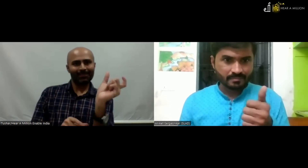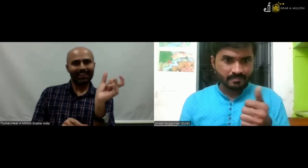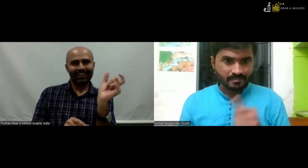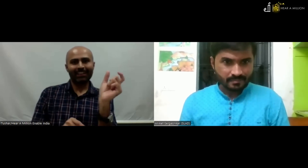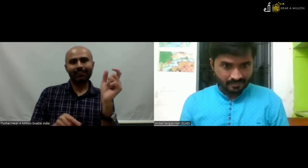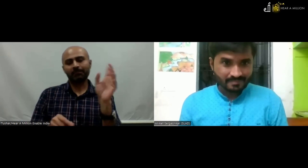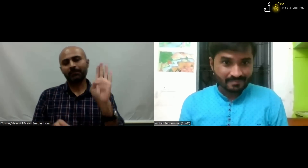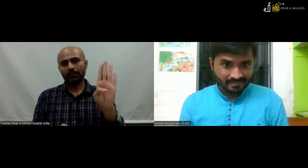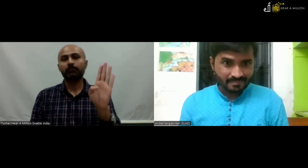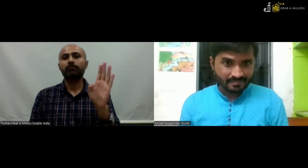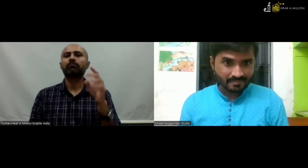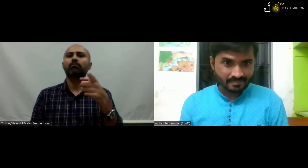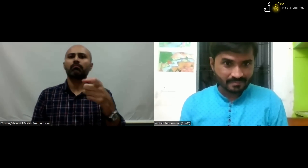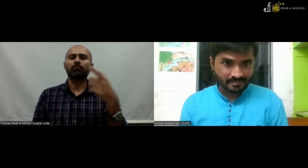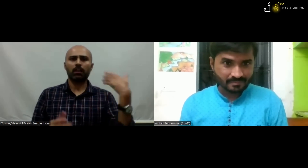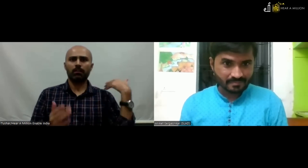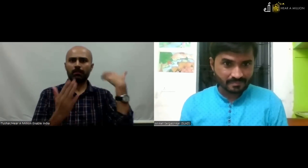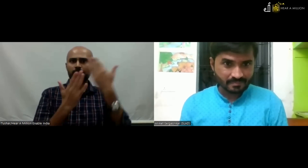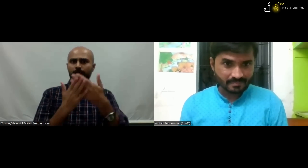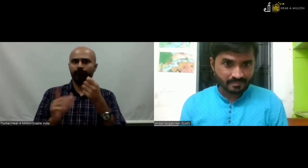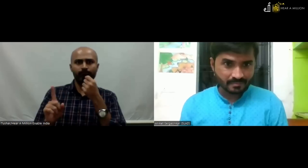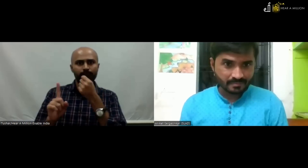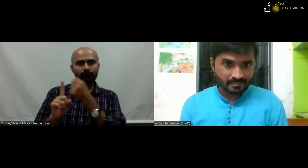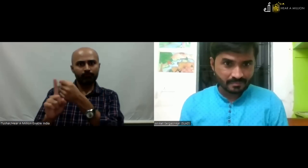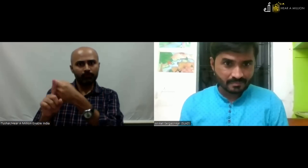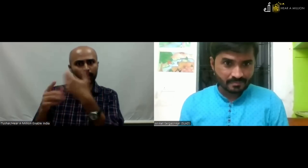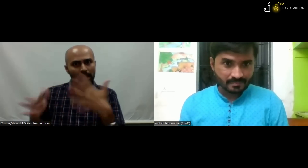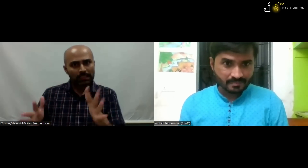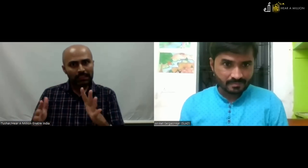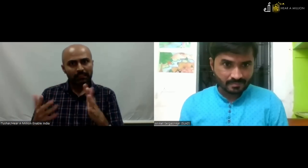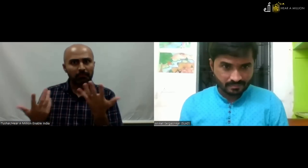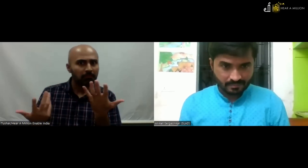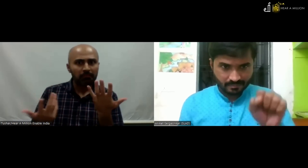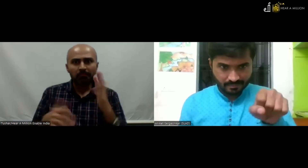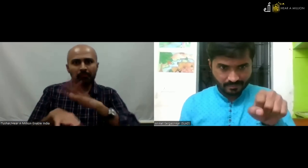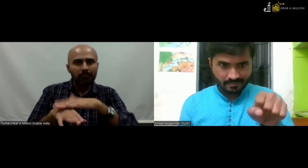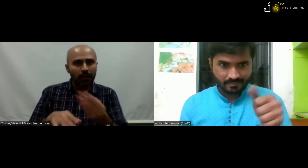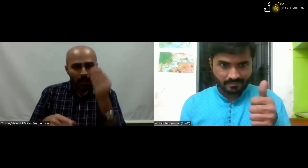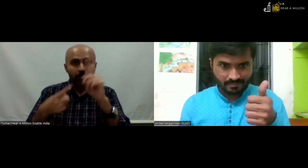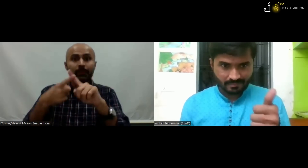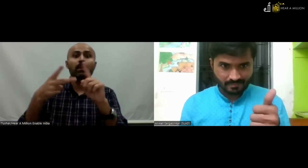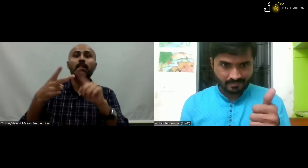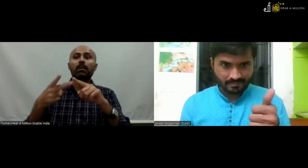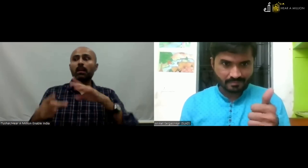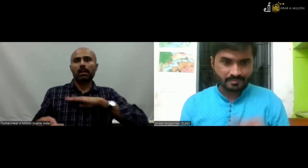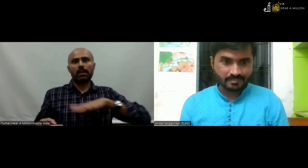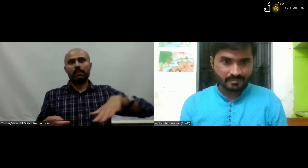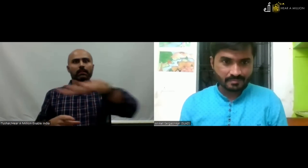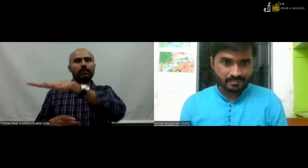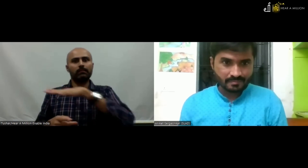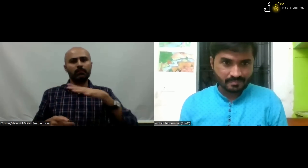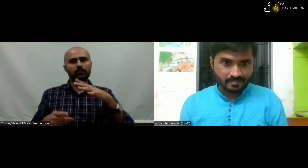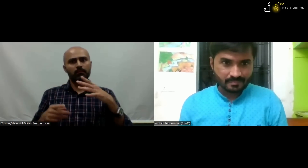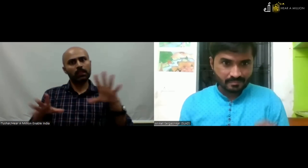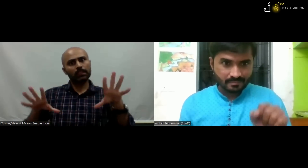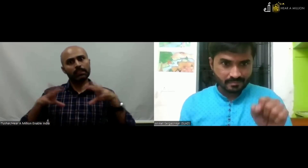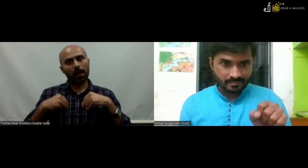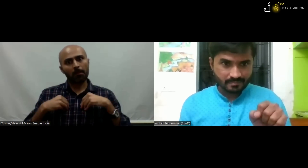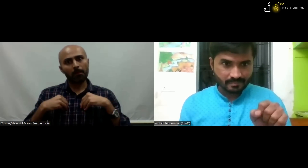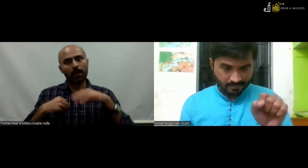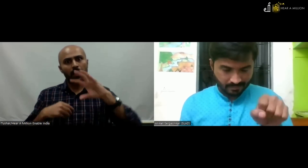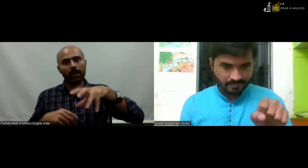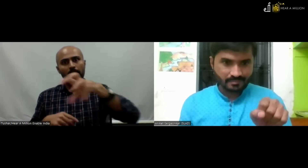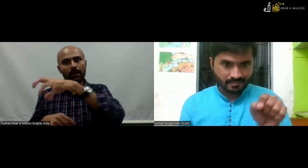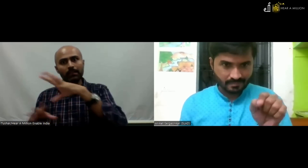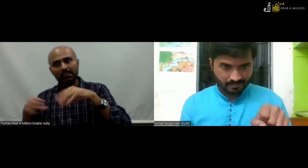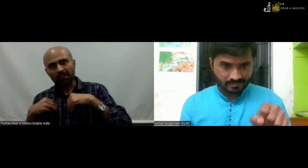license, for the motor license, right? So while you have been advocating for this thing,